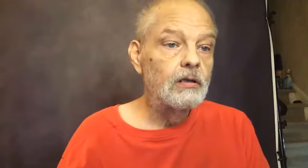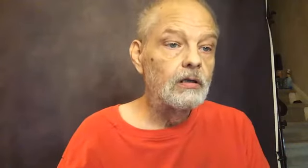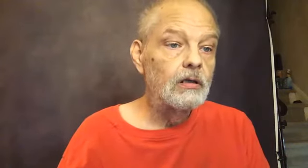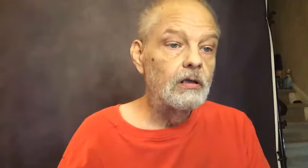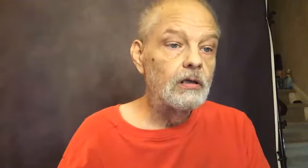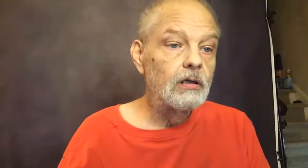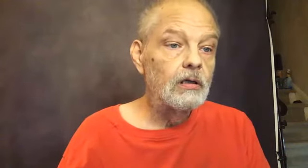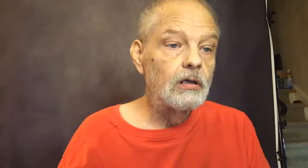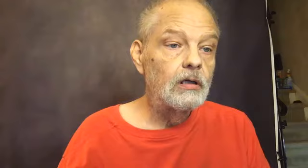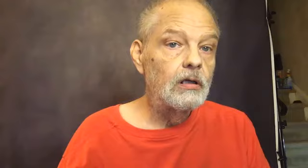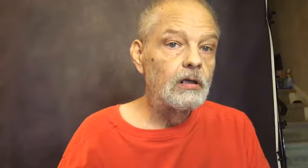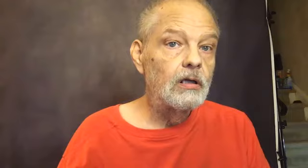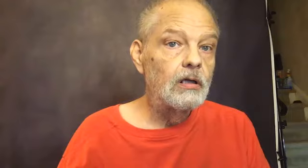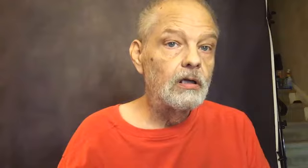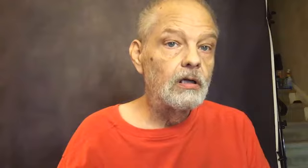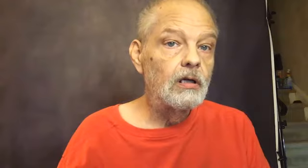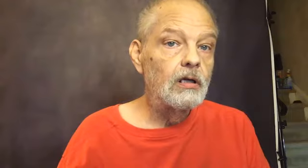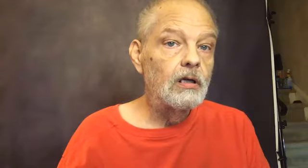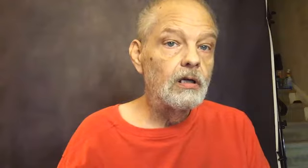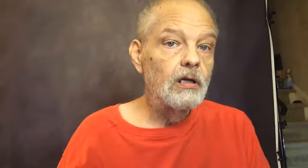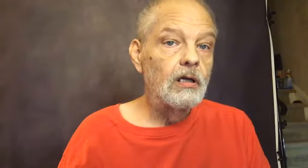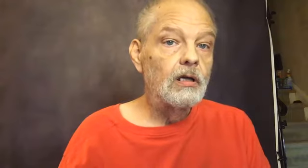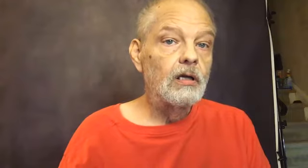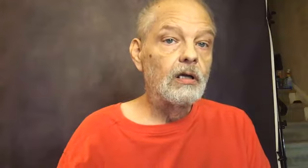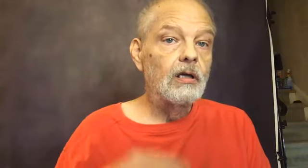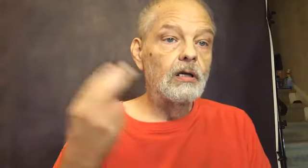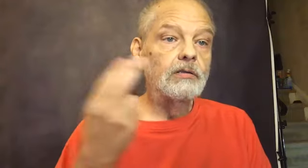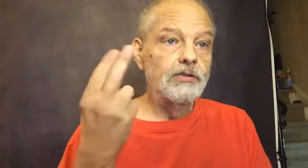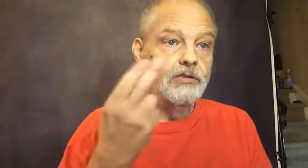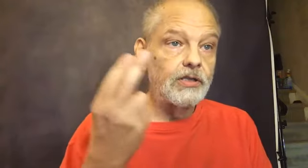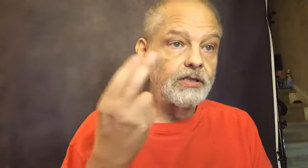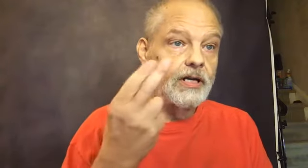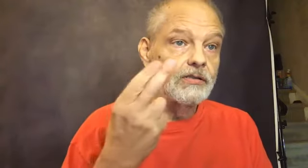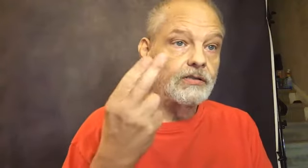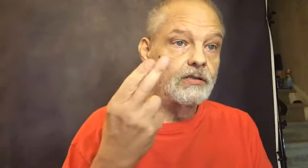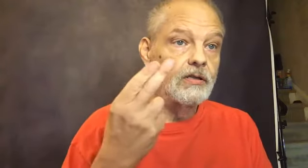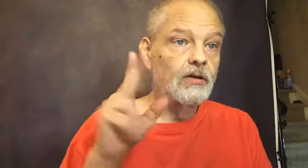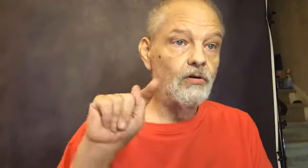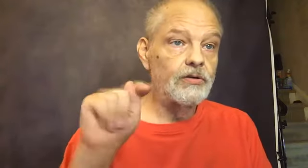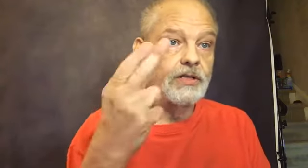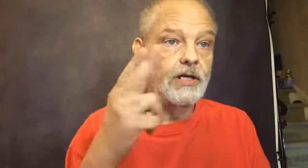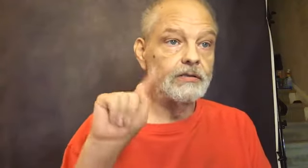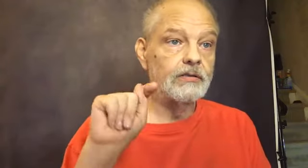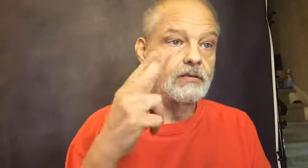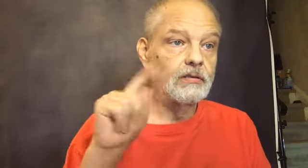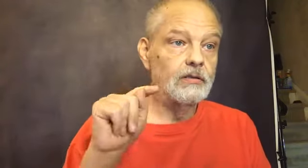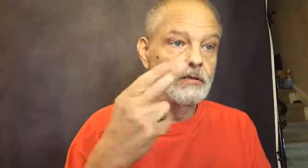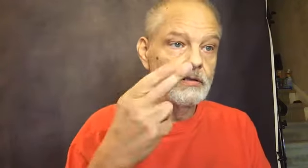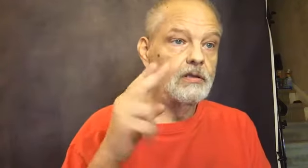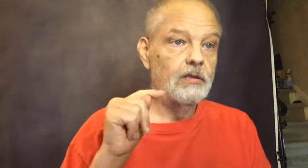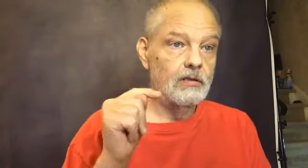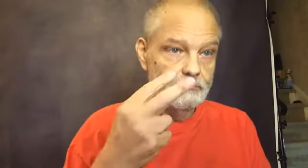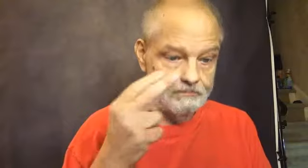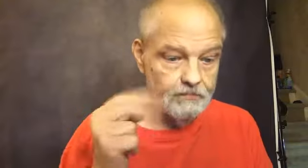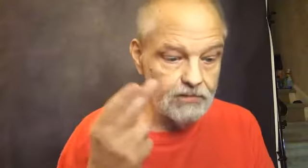Just an H or TH? Just